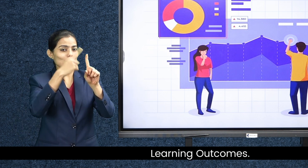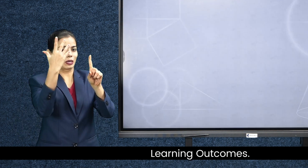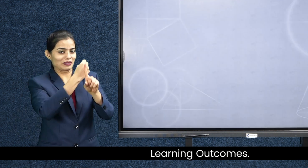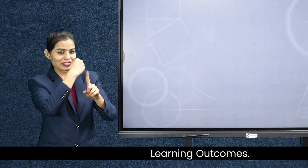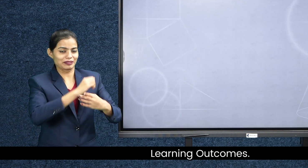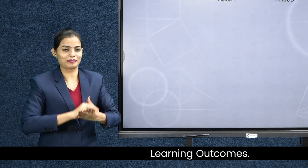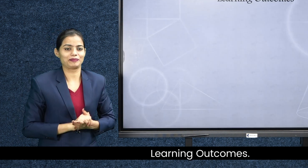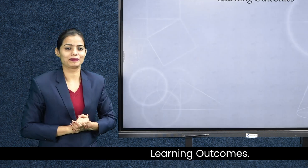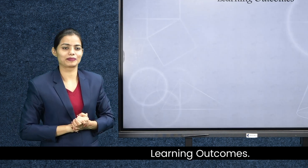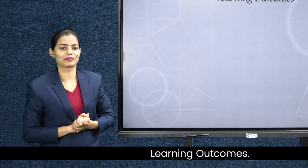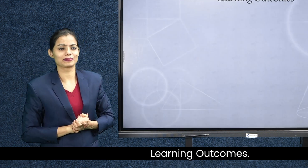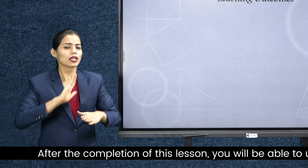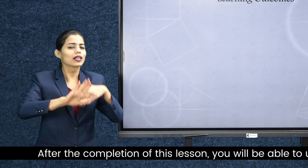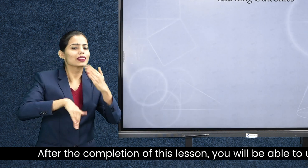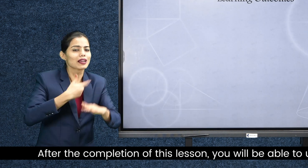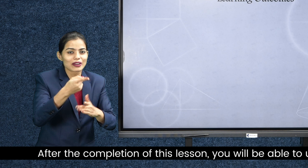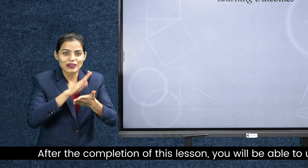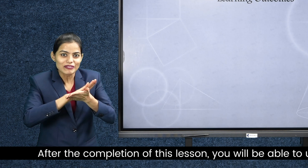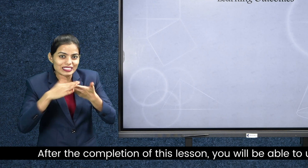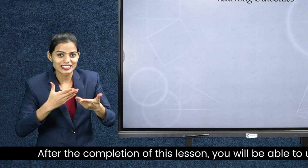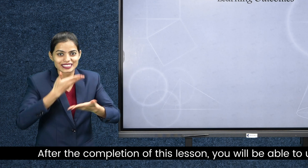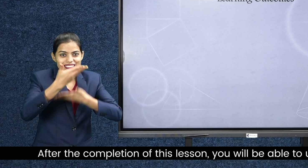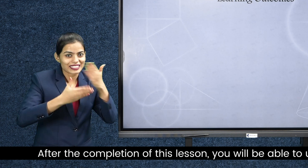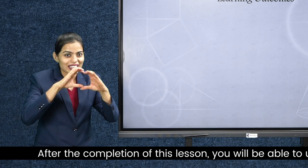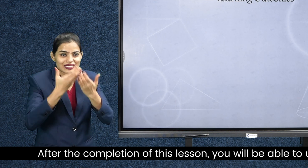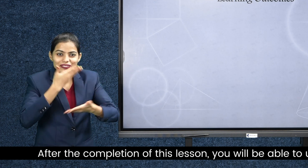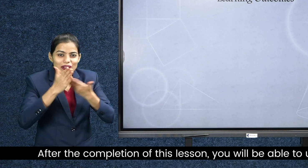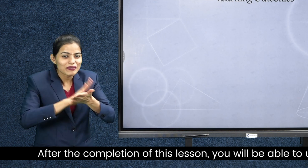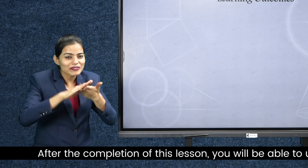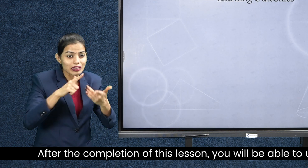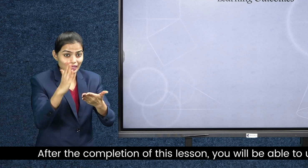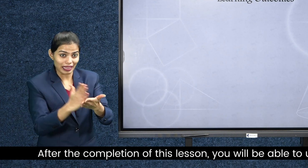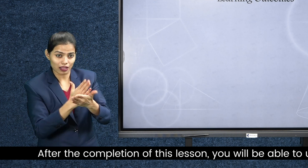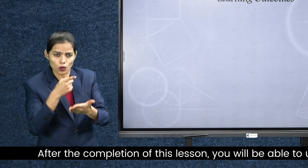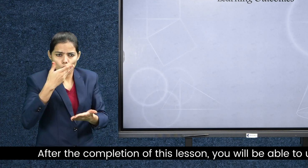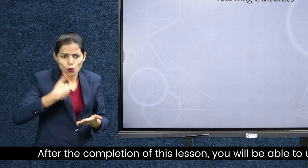Learning outcomes. After the completion of this lesson, you will be able to understand